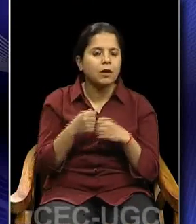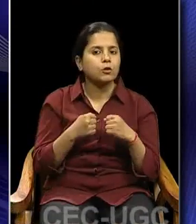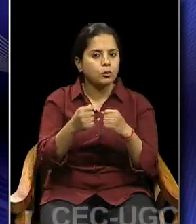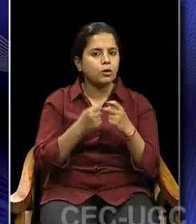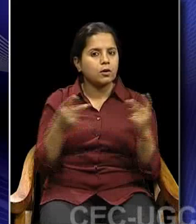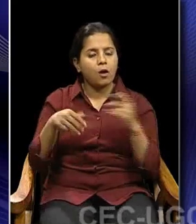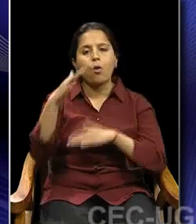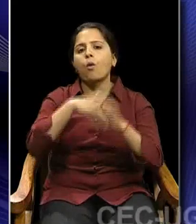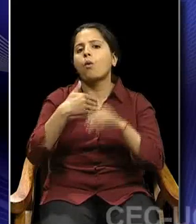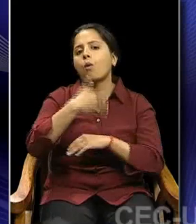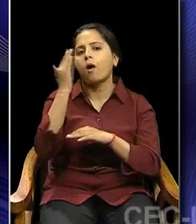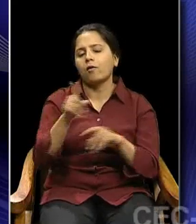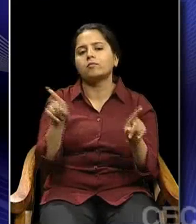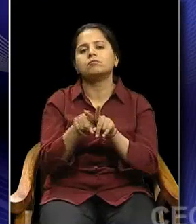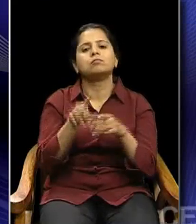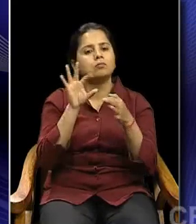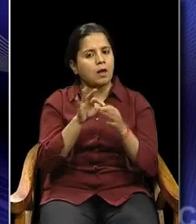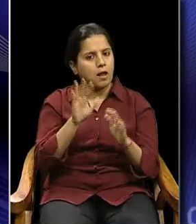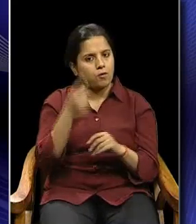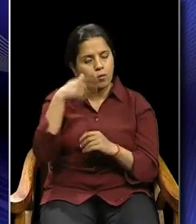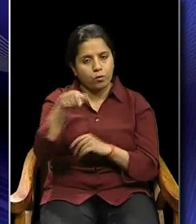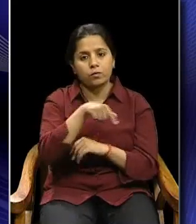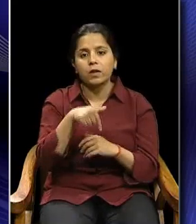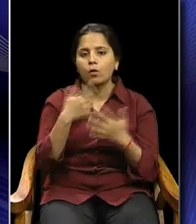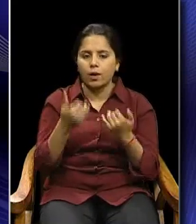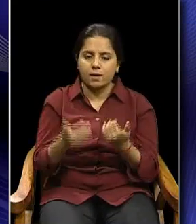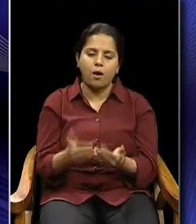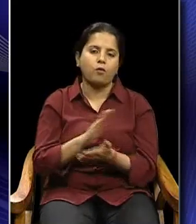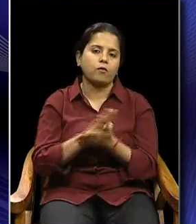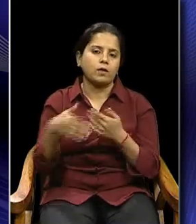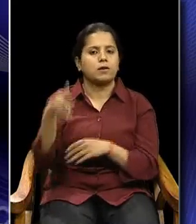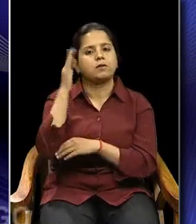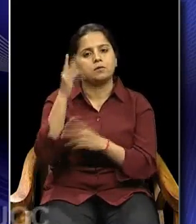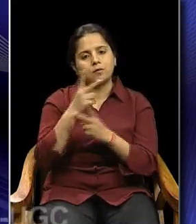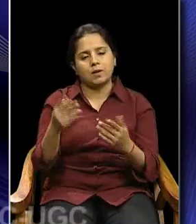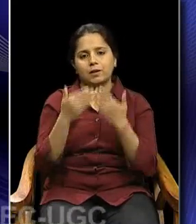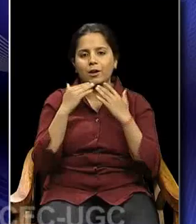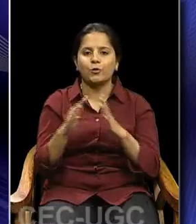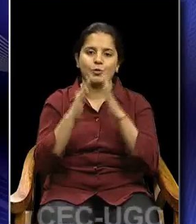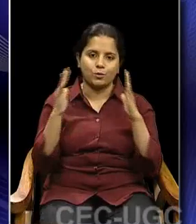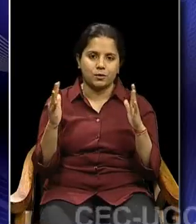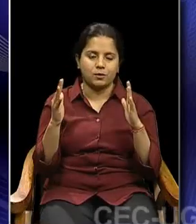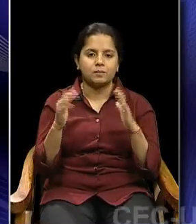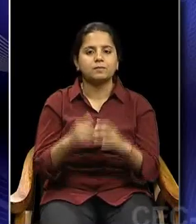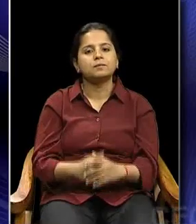being organized along with them. So I'd like to end the discussion here. Thank you very much.